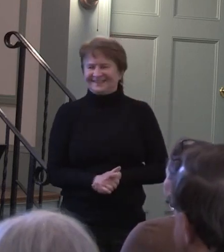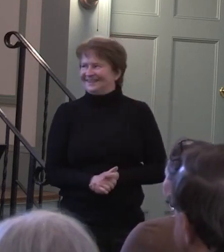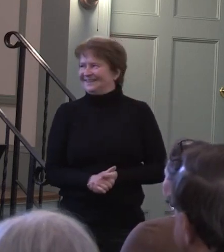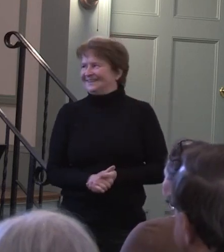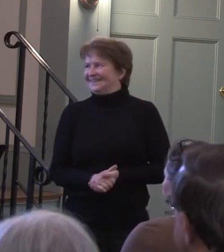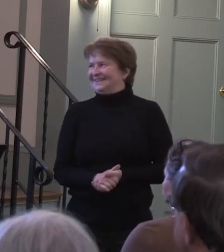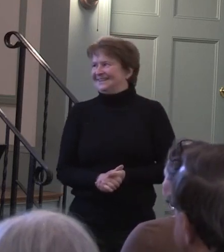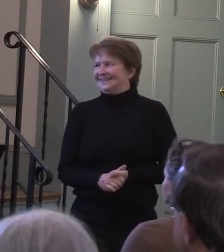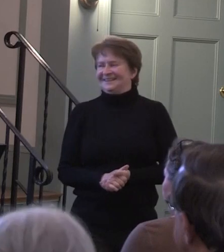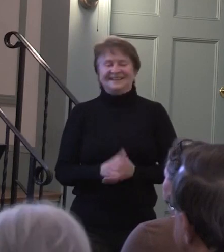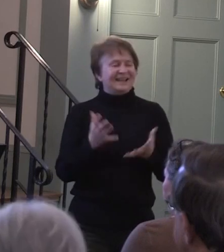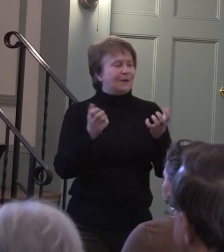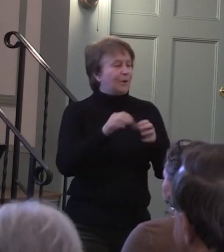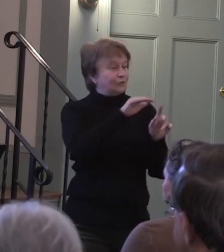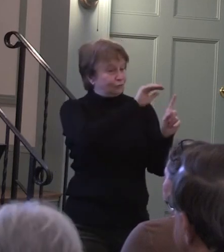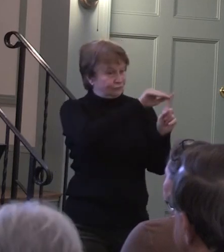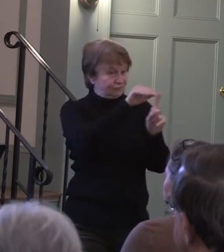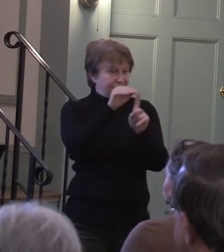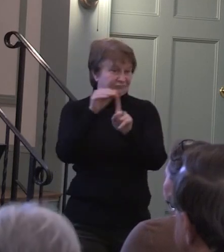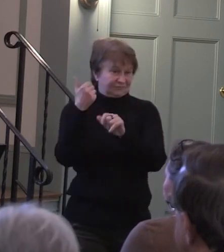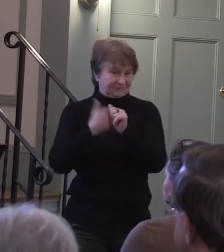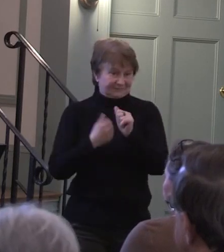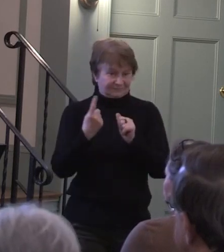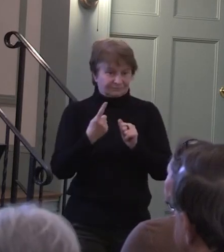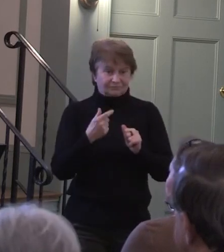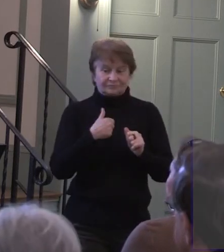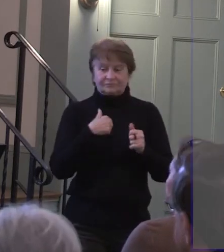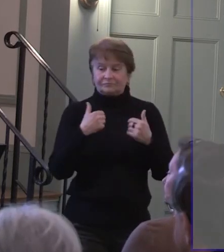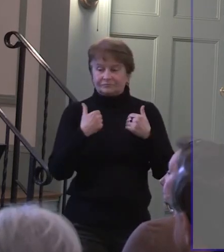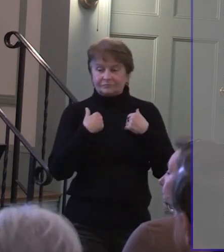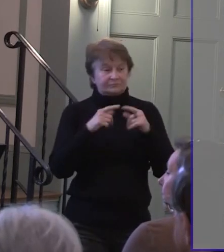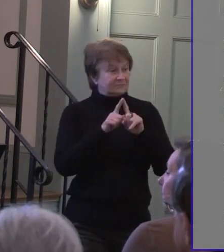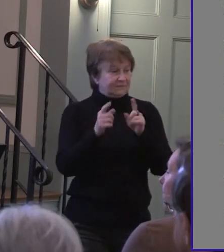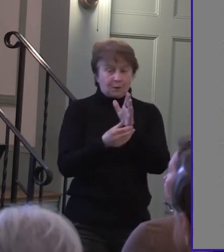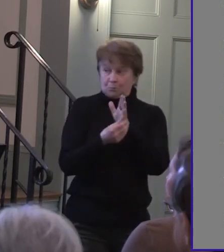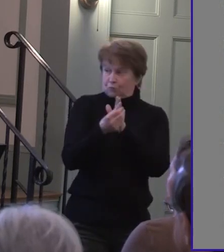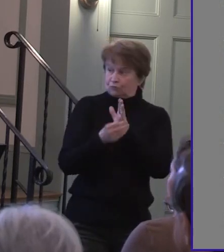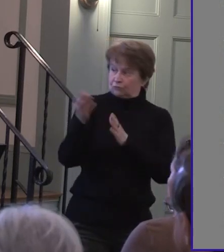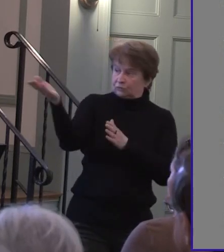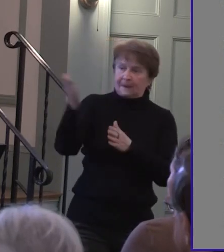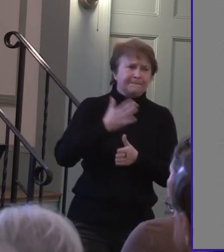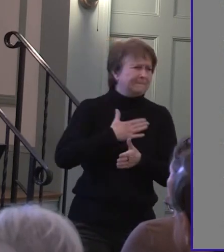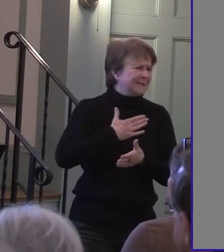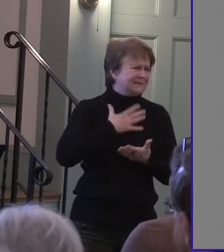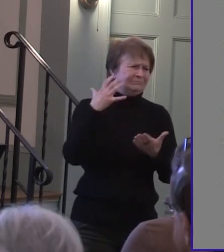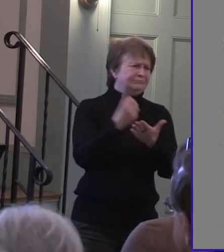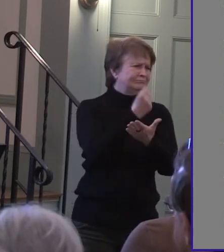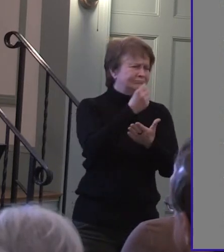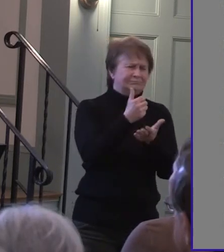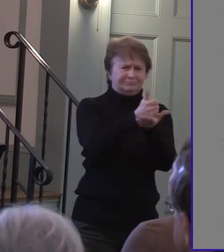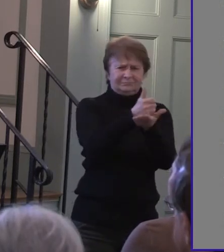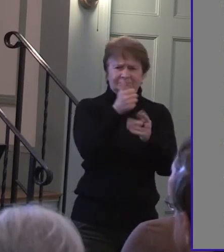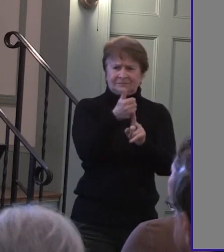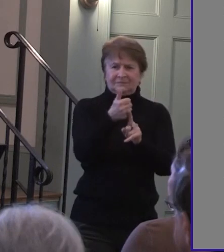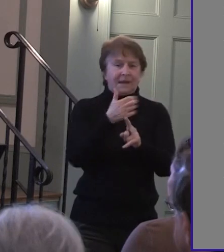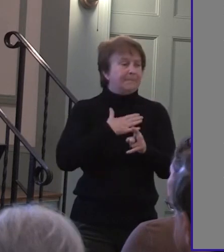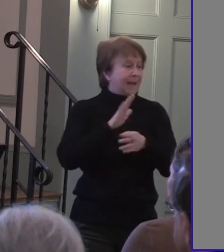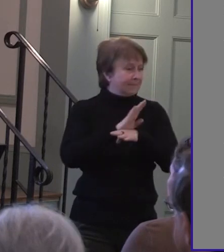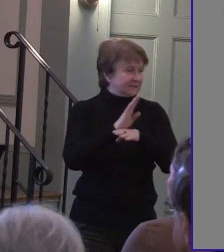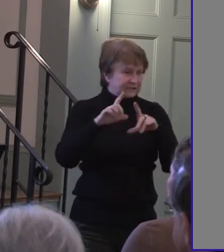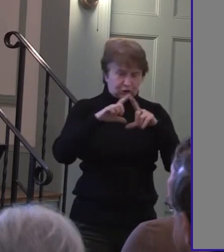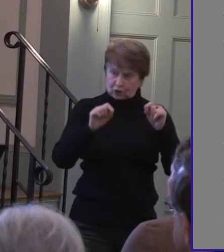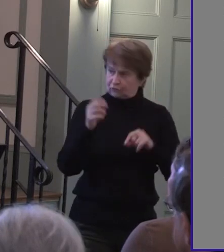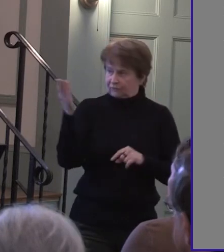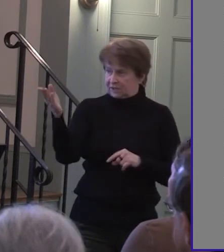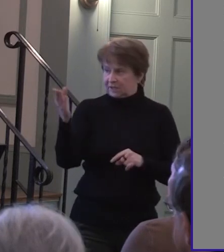And well, I just want to remind everyone, I have different brochures. Please help me yourself. My business card is over